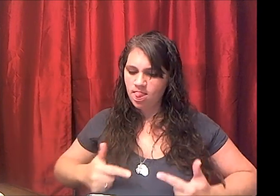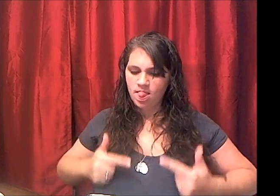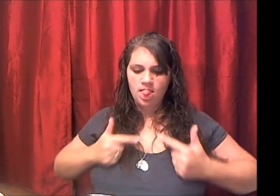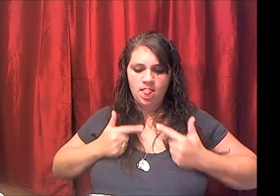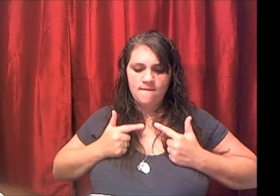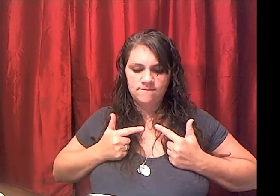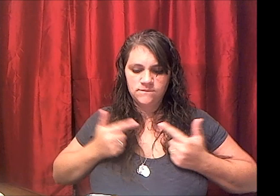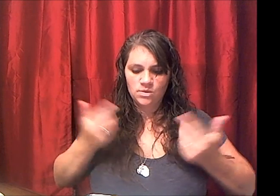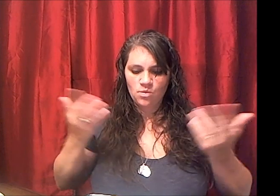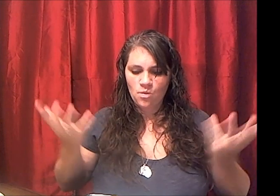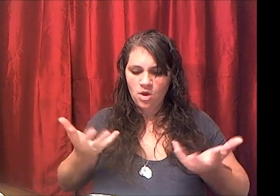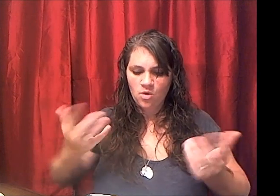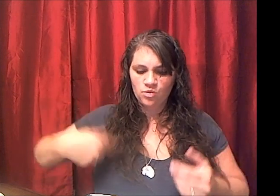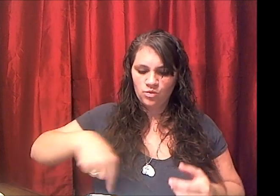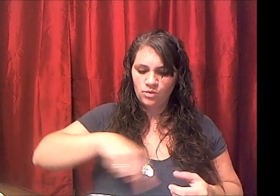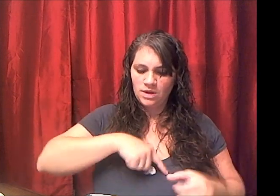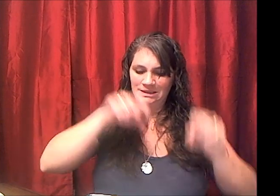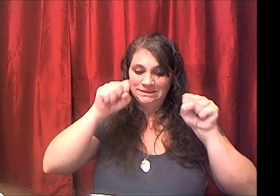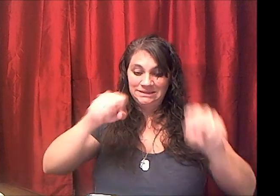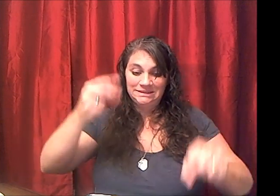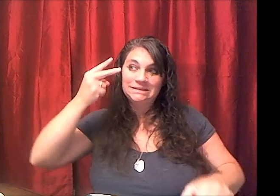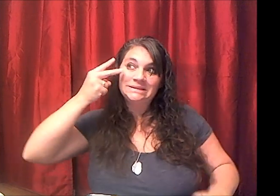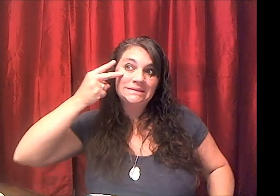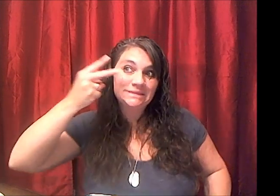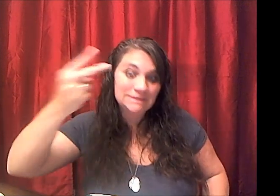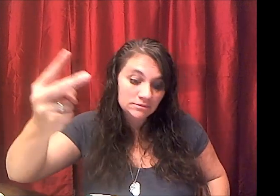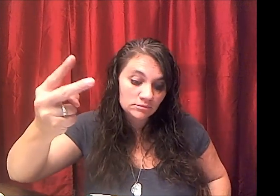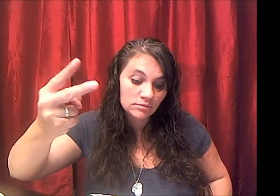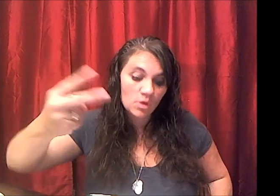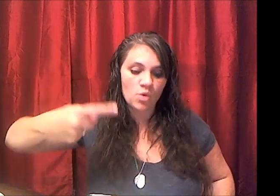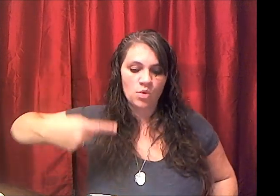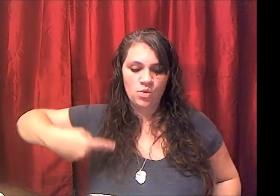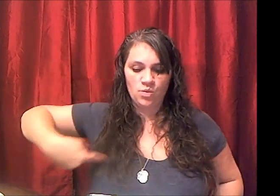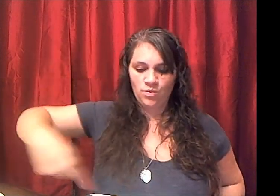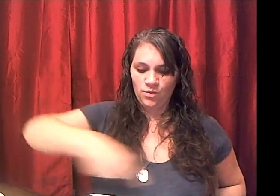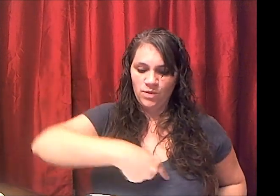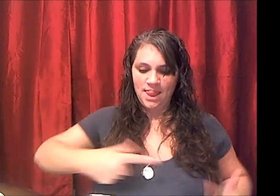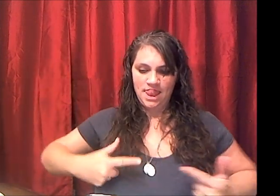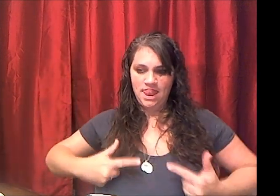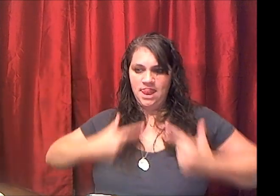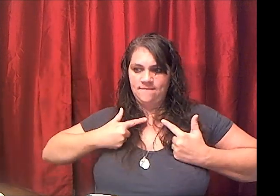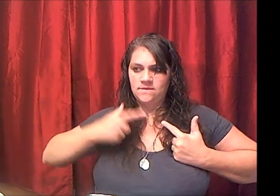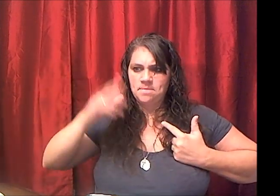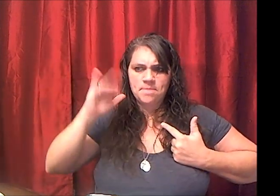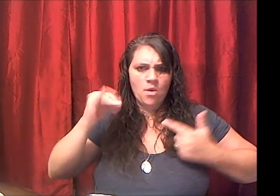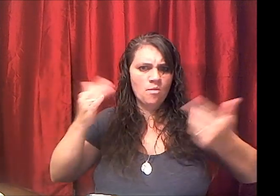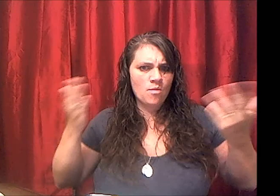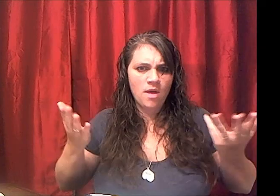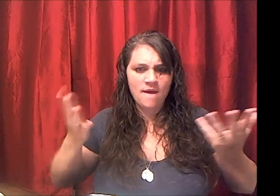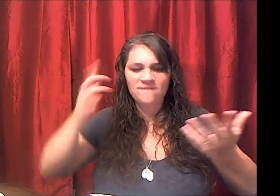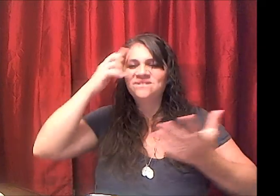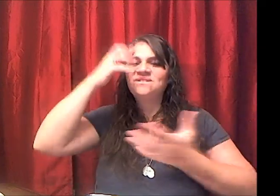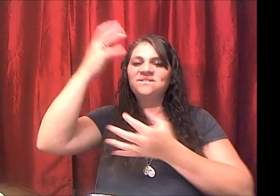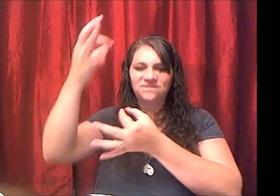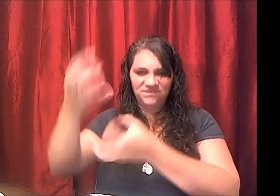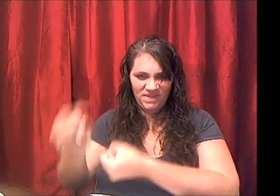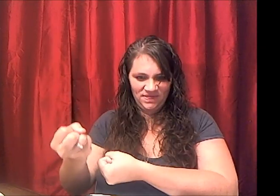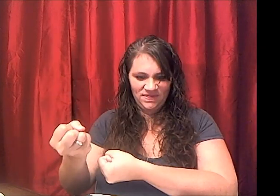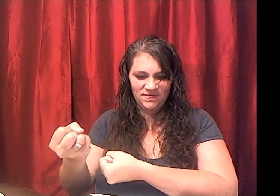Oh, my. You're capable of dying, and that means you and I can go on fighting forever. Are you seem so pleased